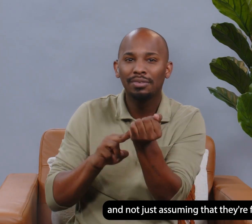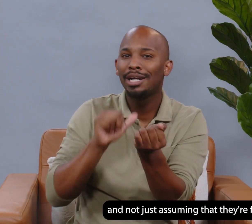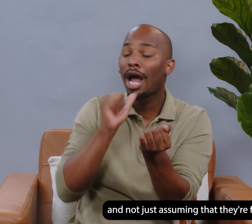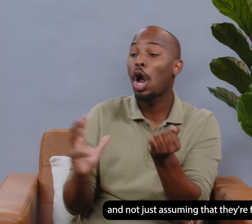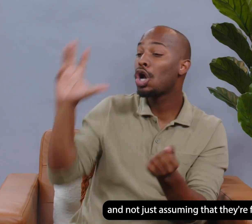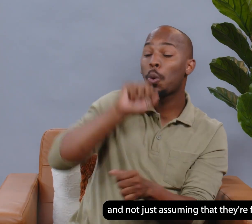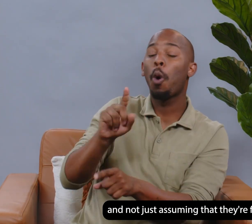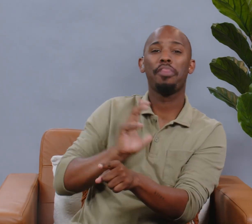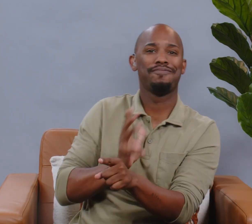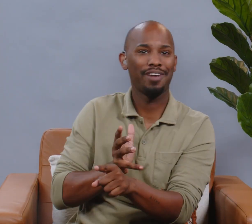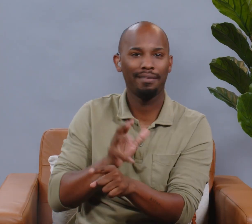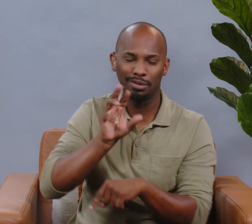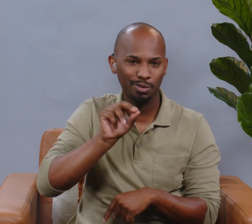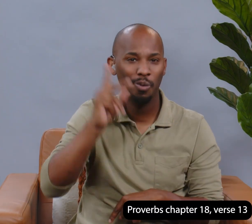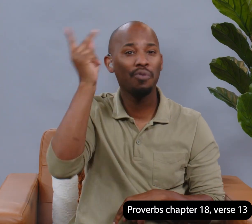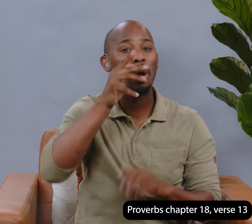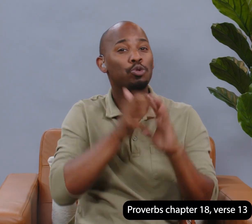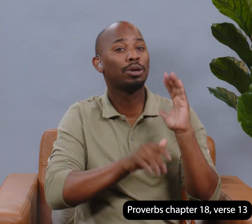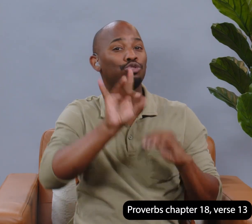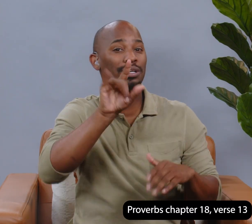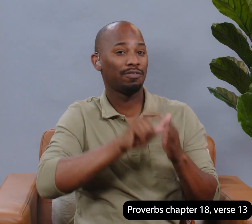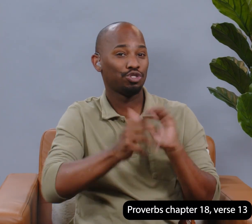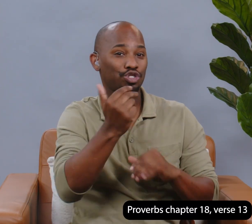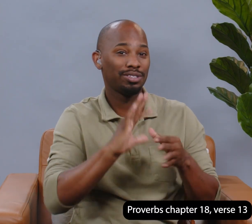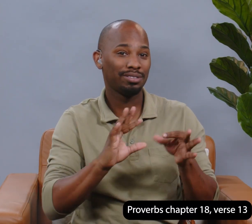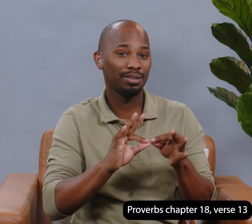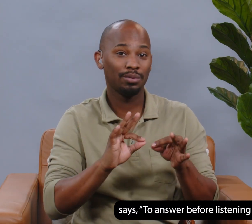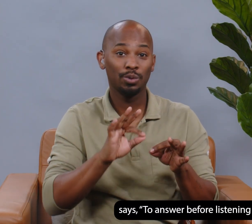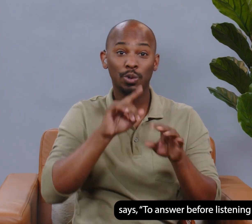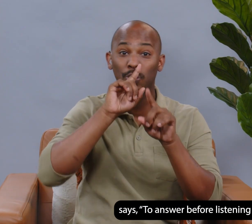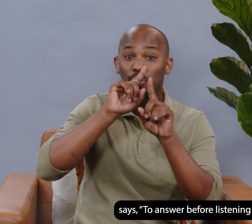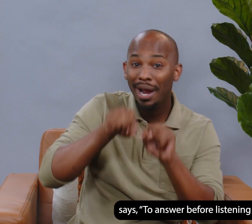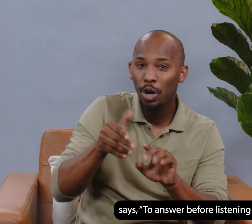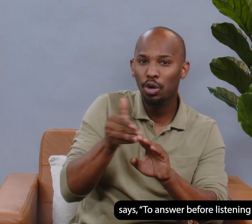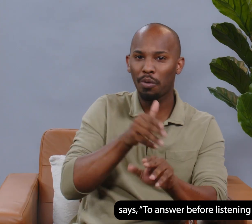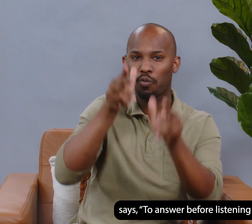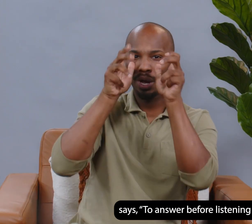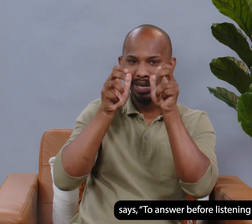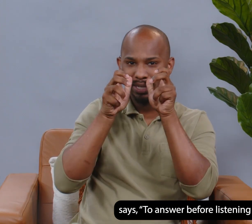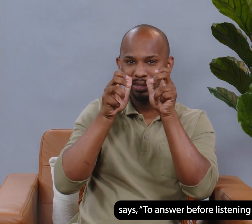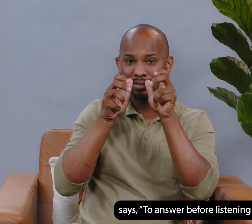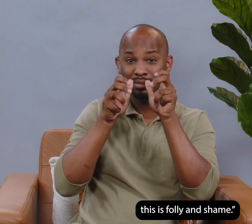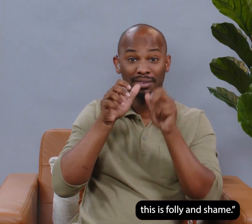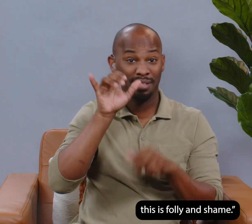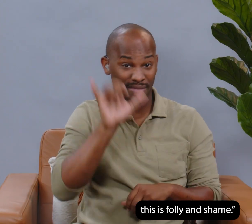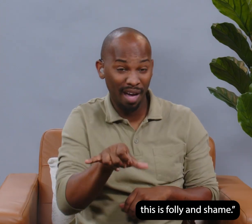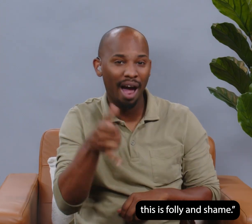that they're fine. Proverbs chapter 18, verse 13 says, to answer before listening, this is folly